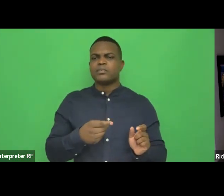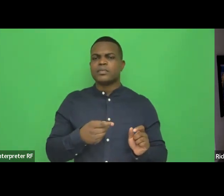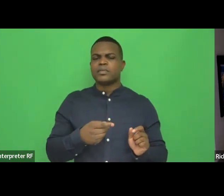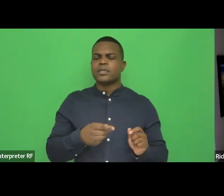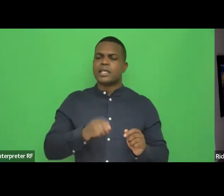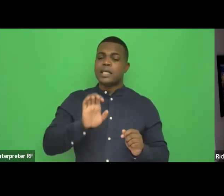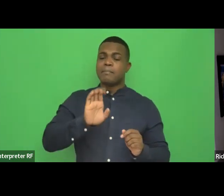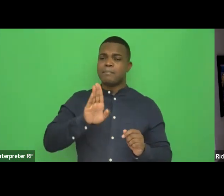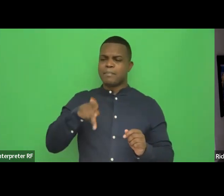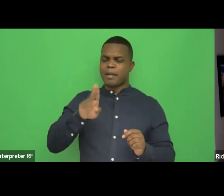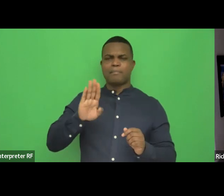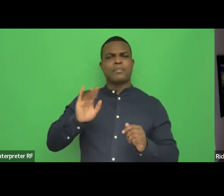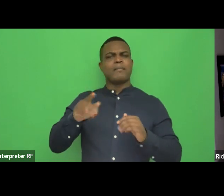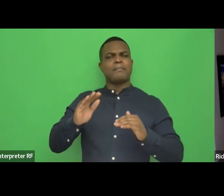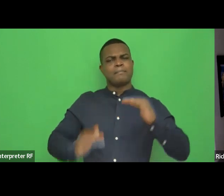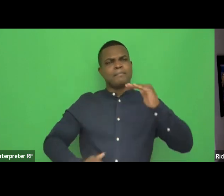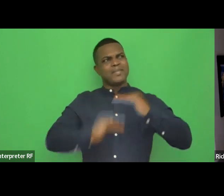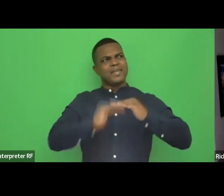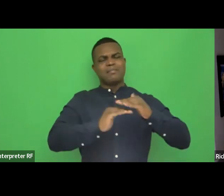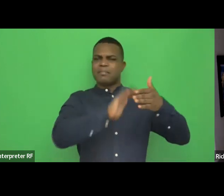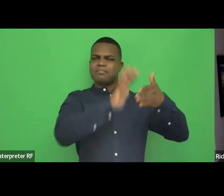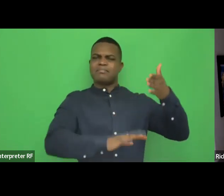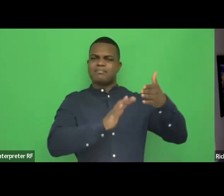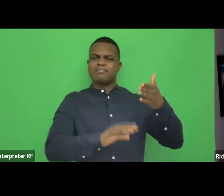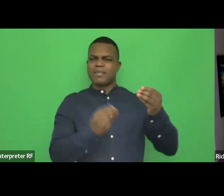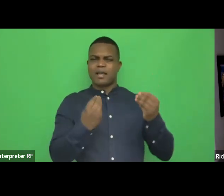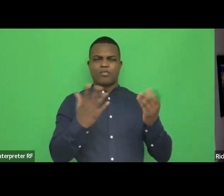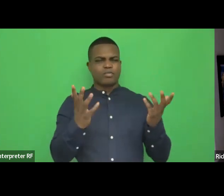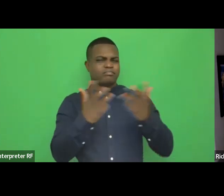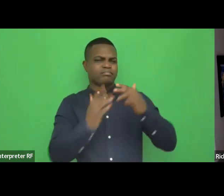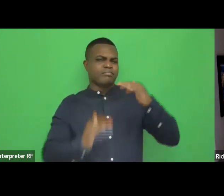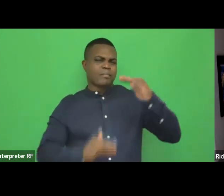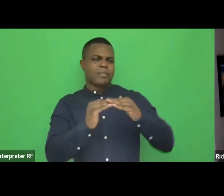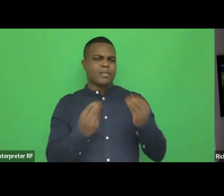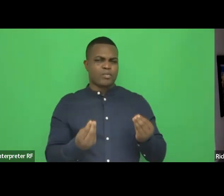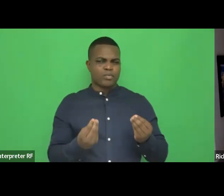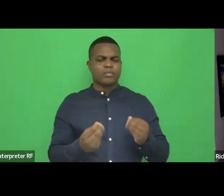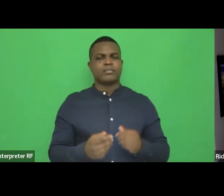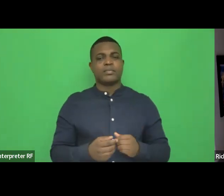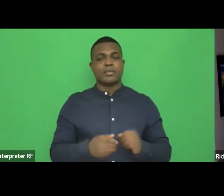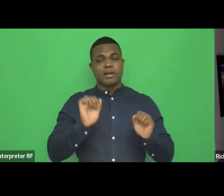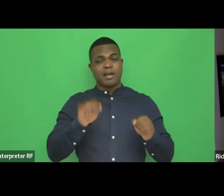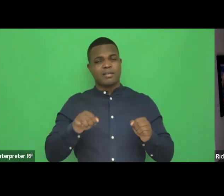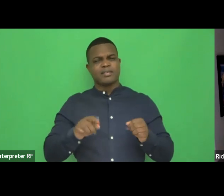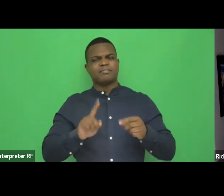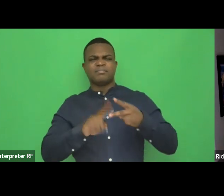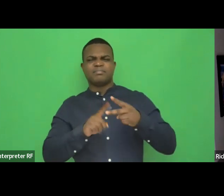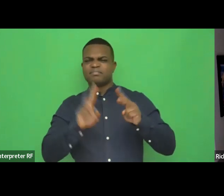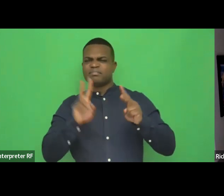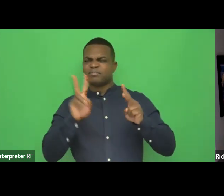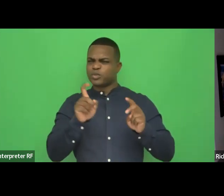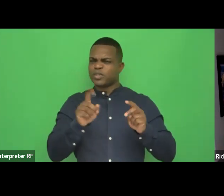great things about EPUB is that there are tools to help publishers and you make good EPUB.